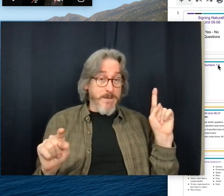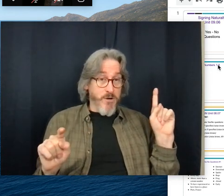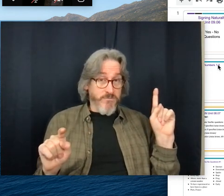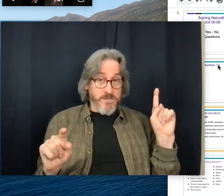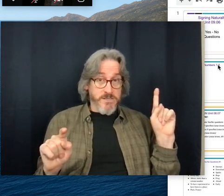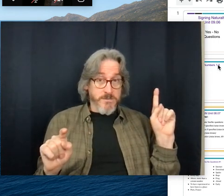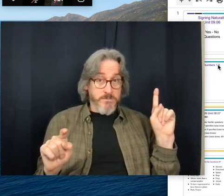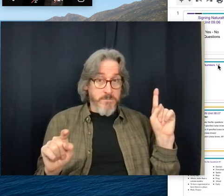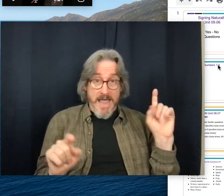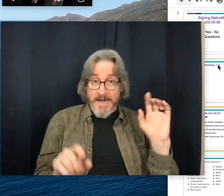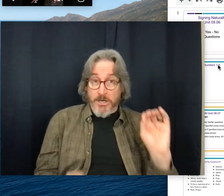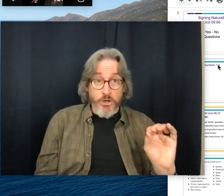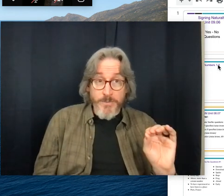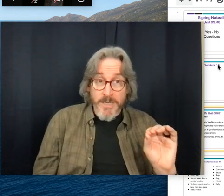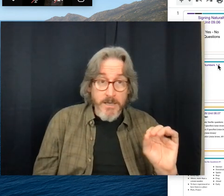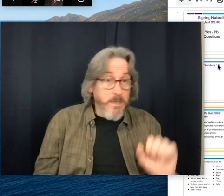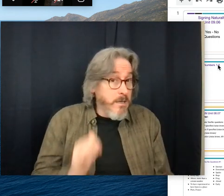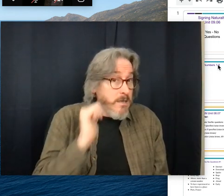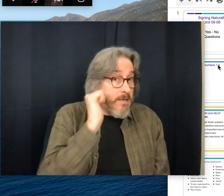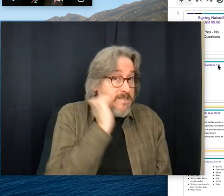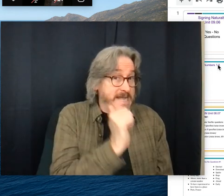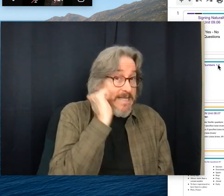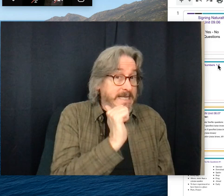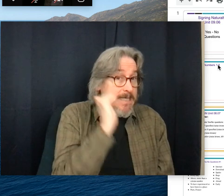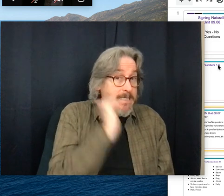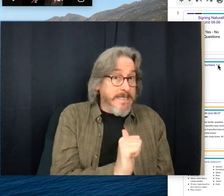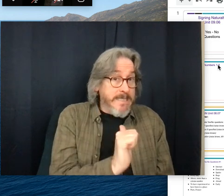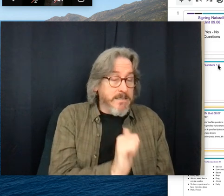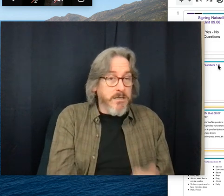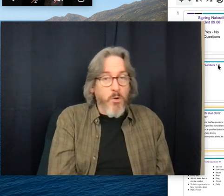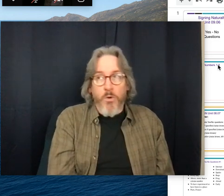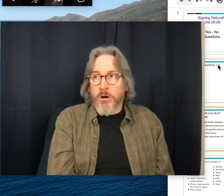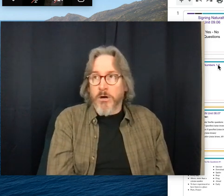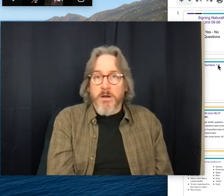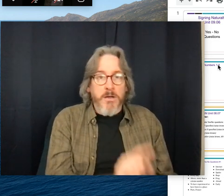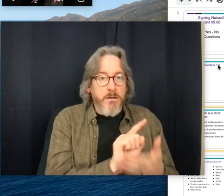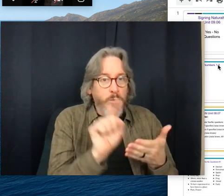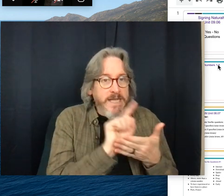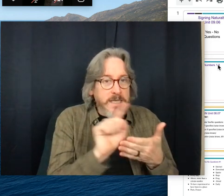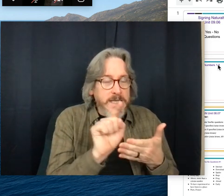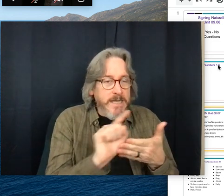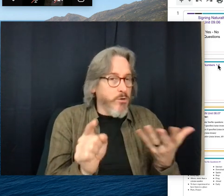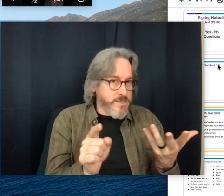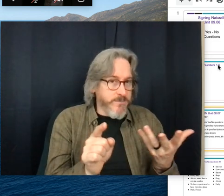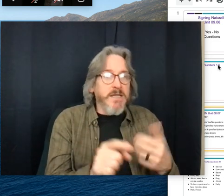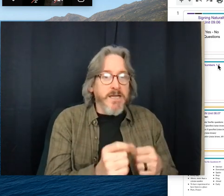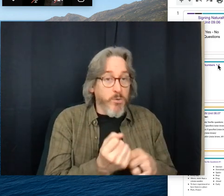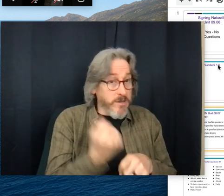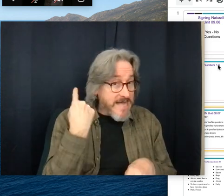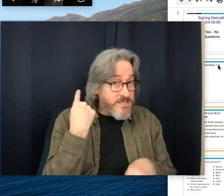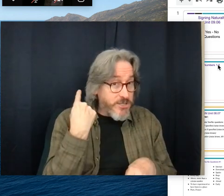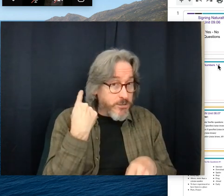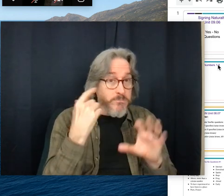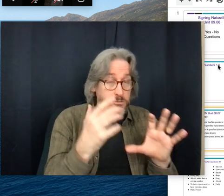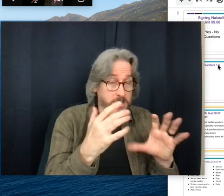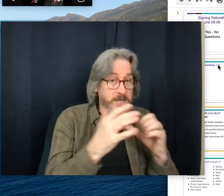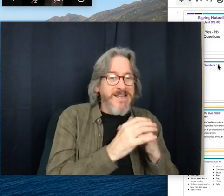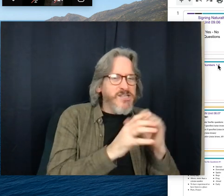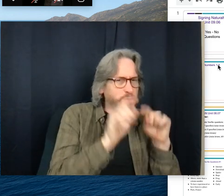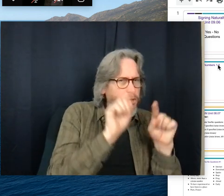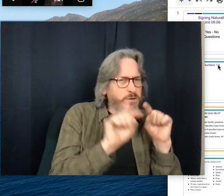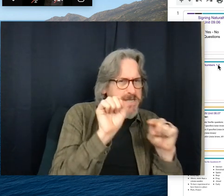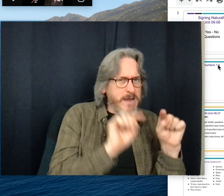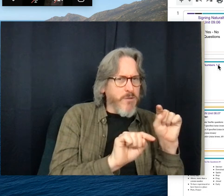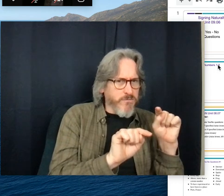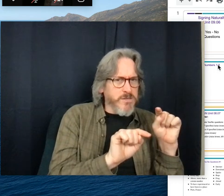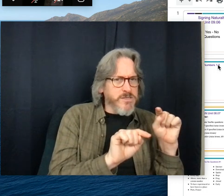a time reference. And it could be daily or weekly or something like last year, right?